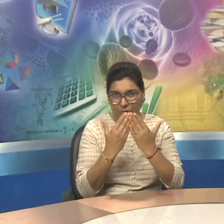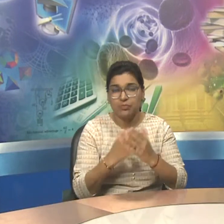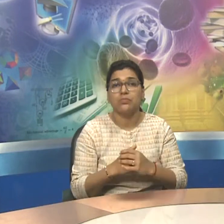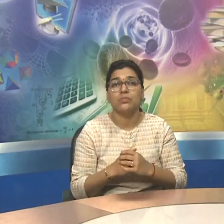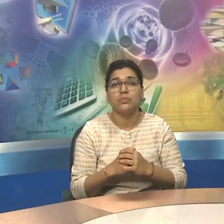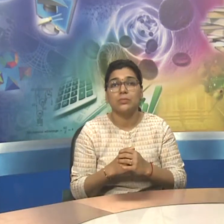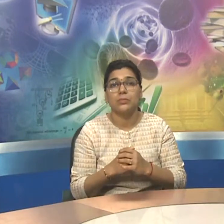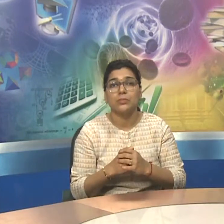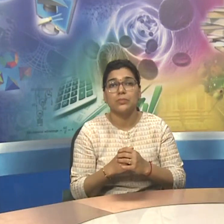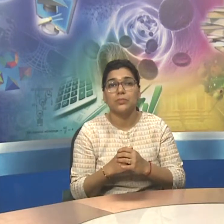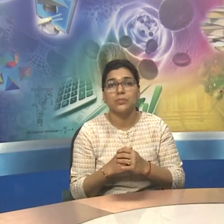and